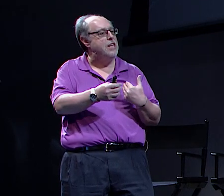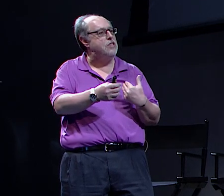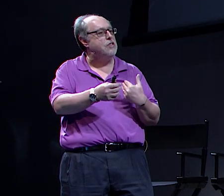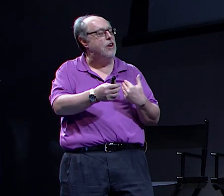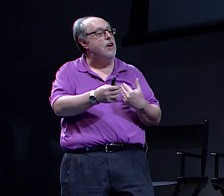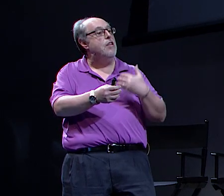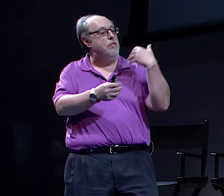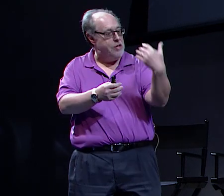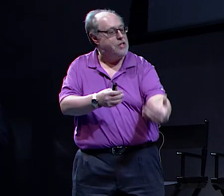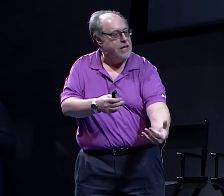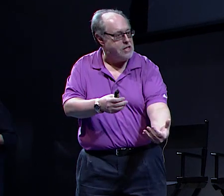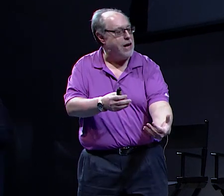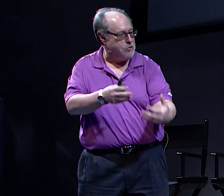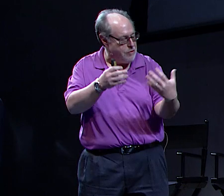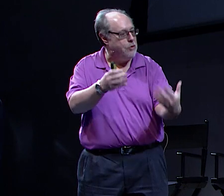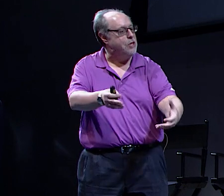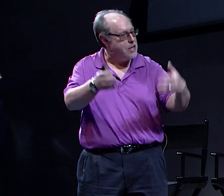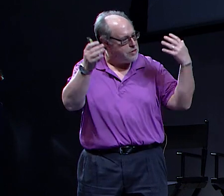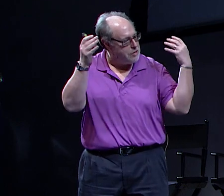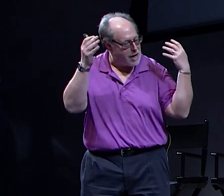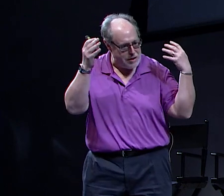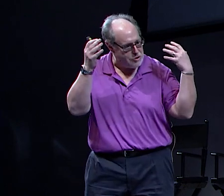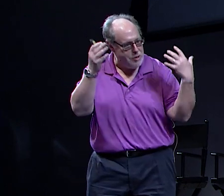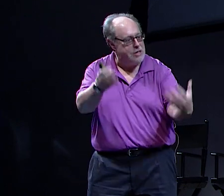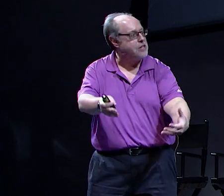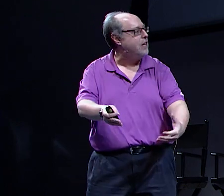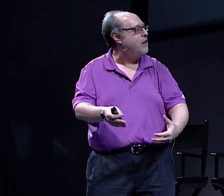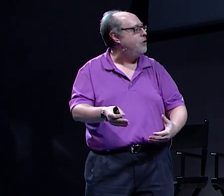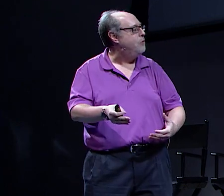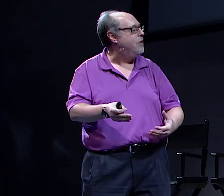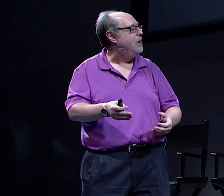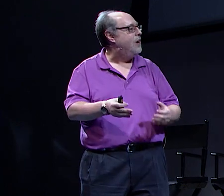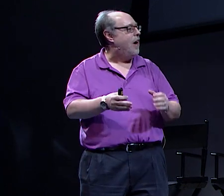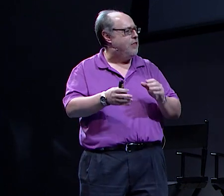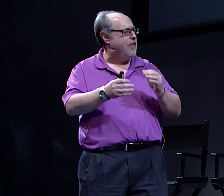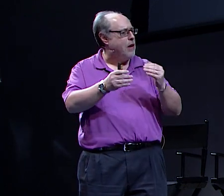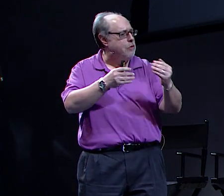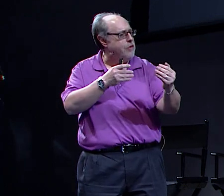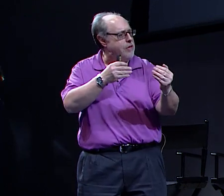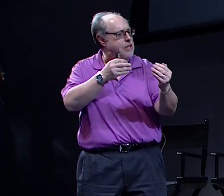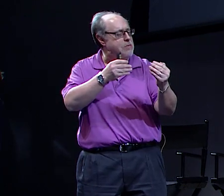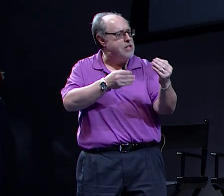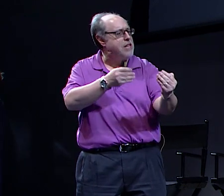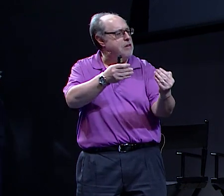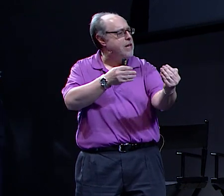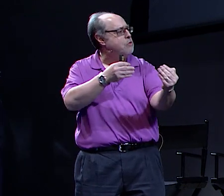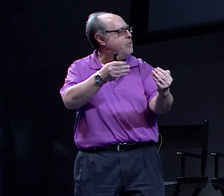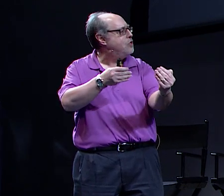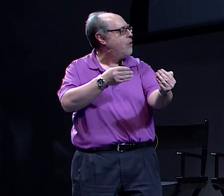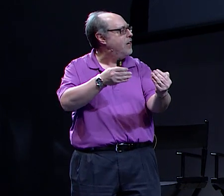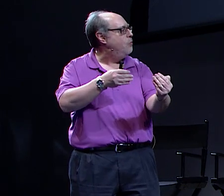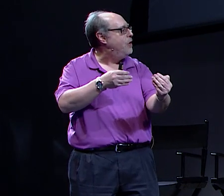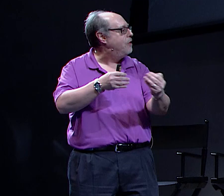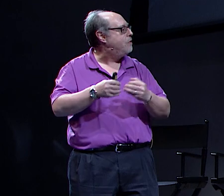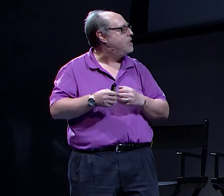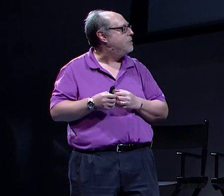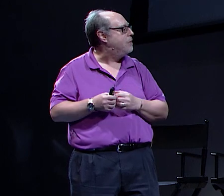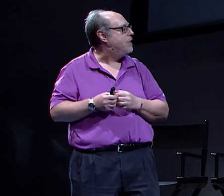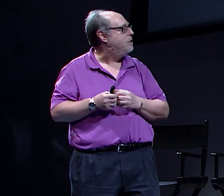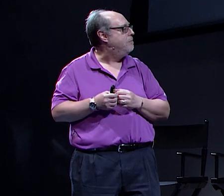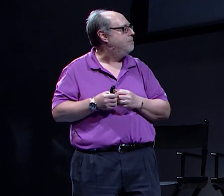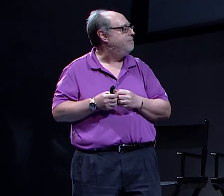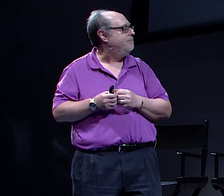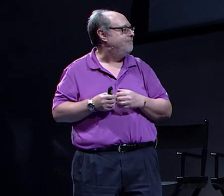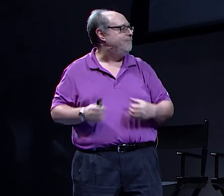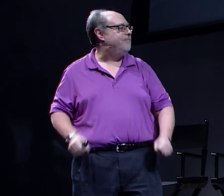human's expectations are, this thing is actually fully sentient, I can treat this like another human, I think that the mistakes it makes will be jarring and weird for some